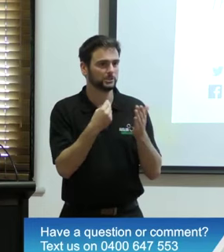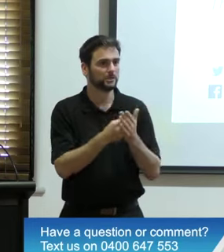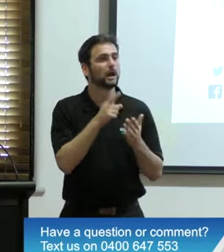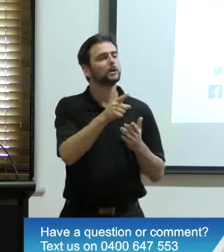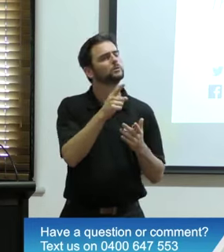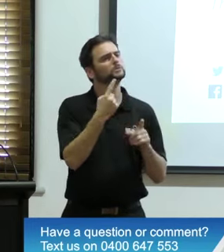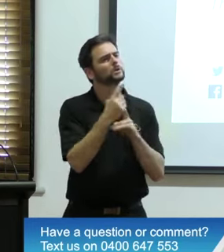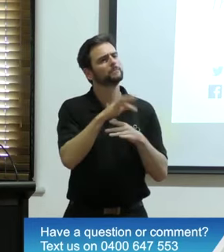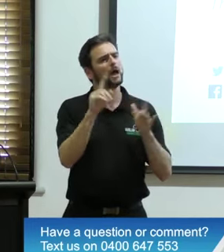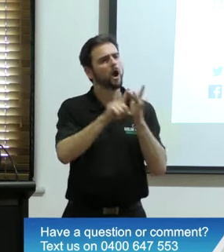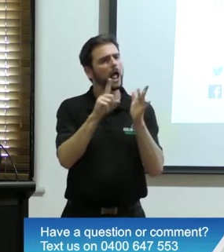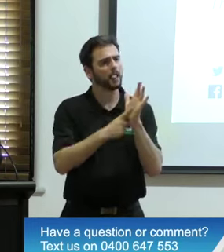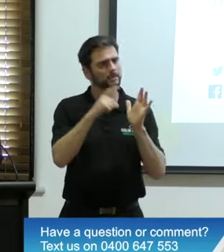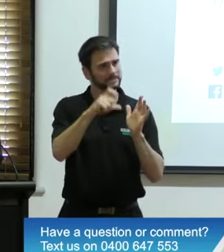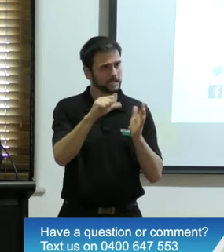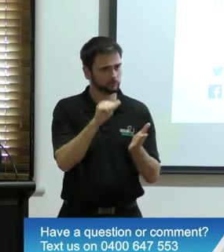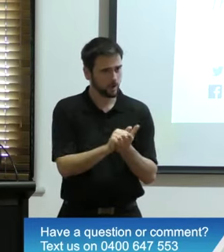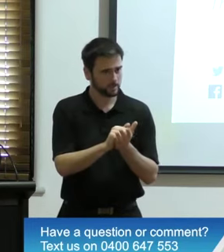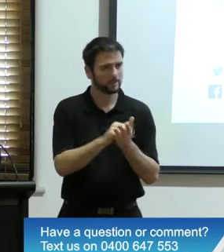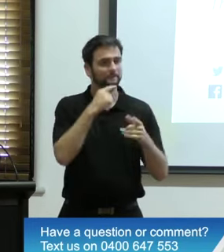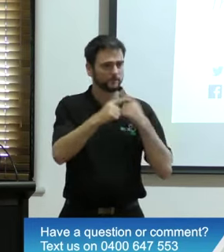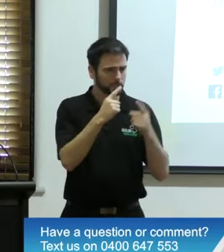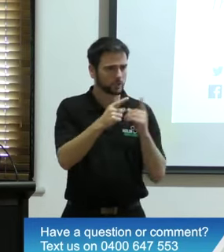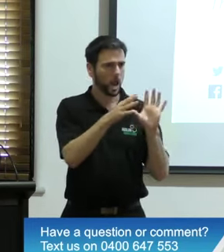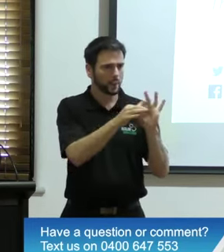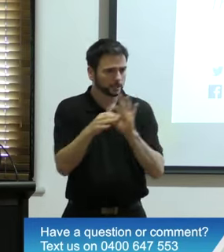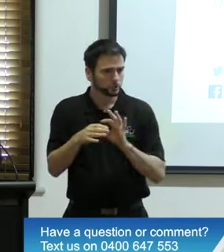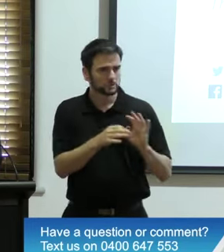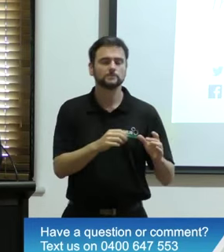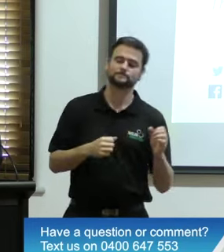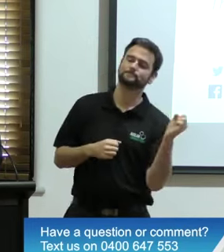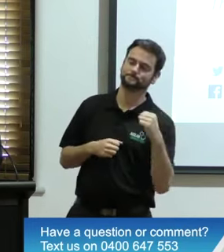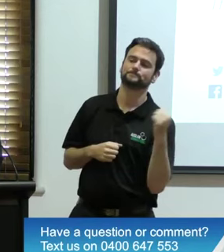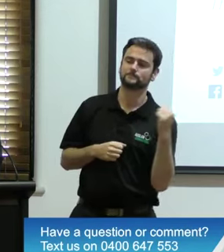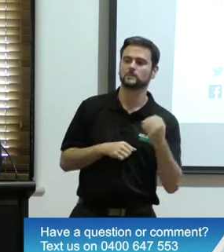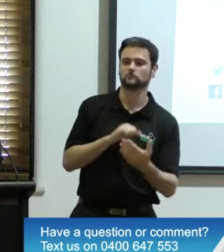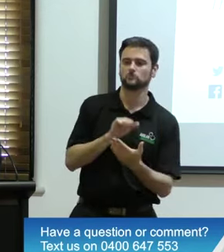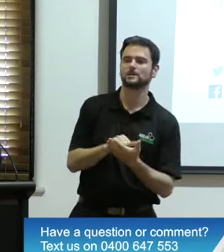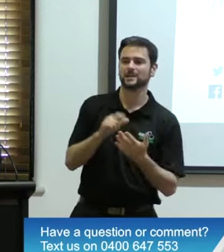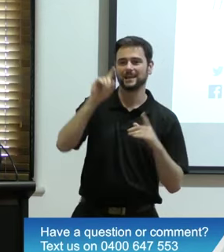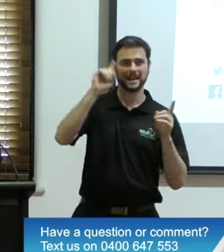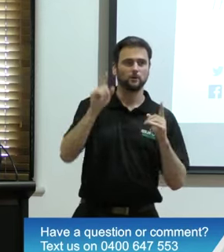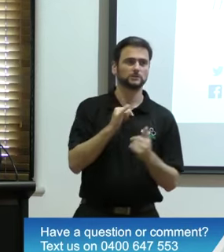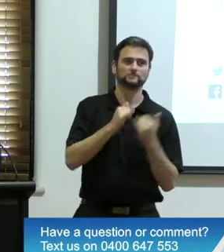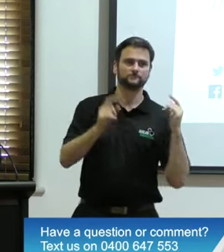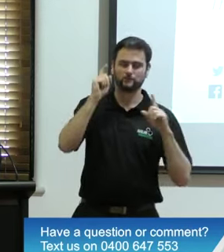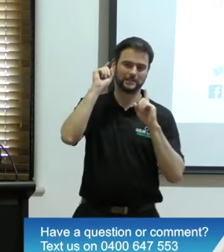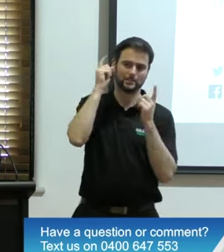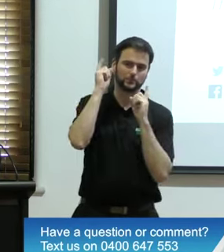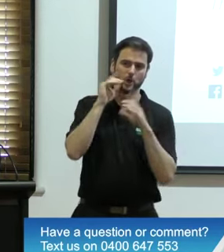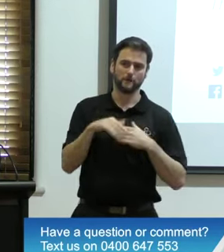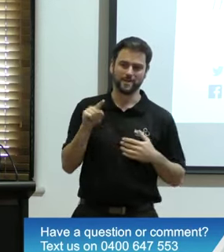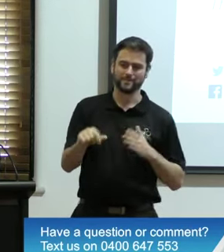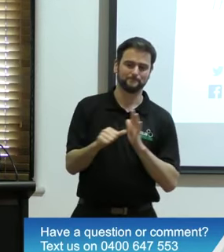linkages. Yep. Okay. And we're just greatly concerned how, and